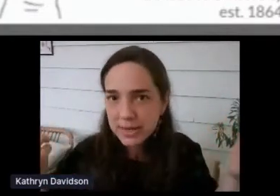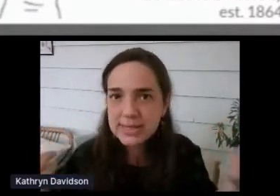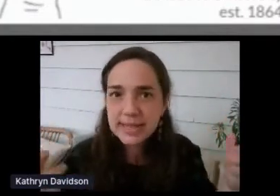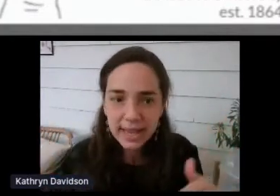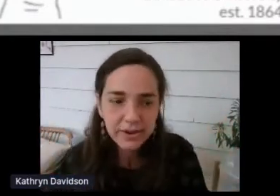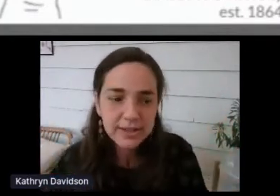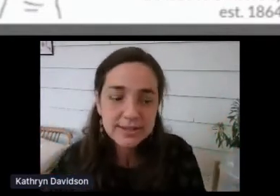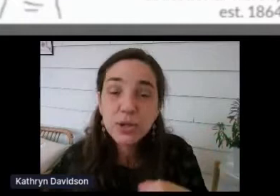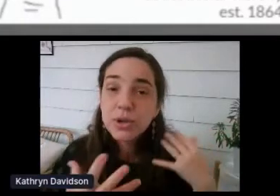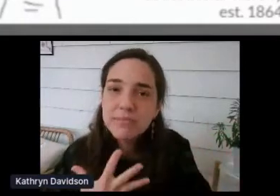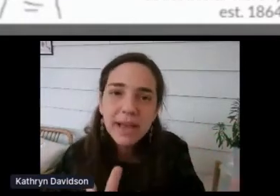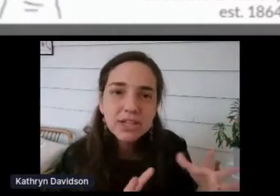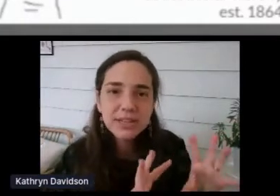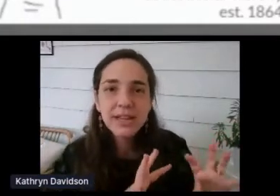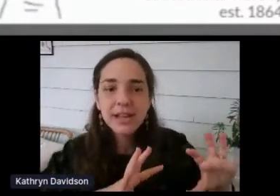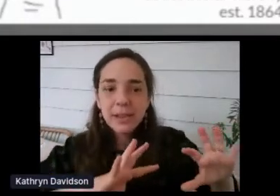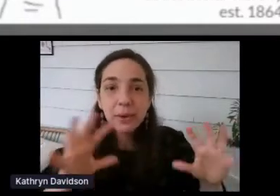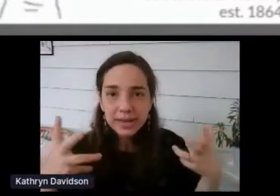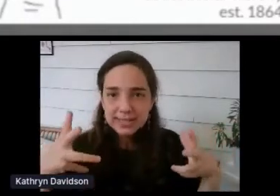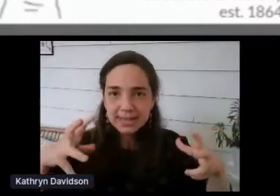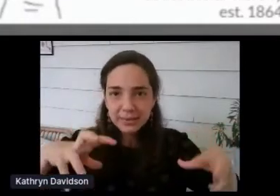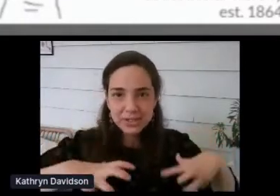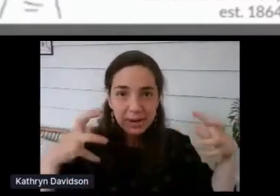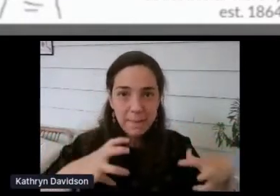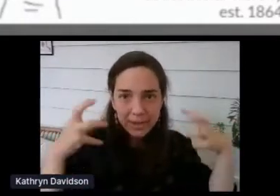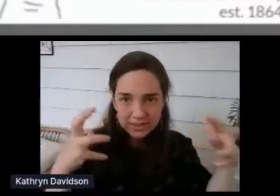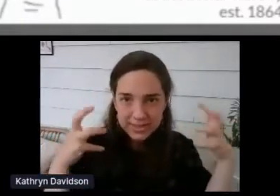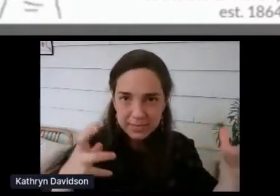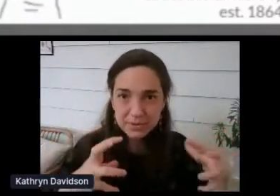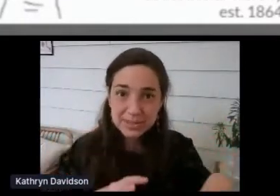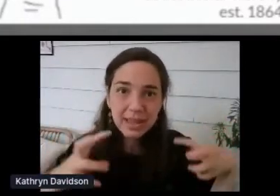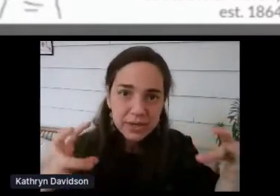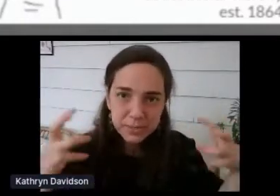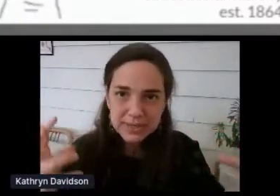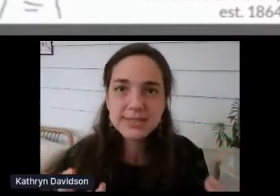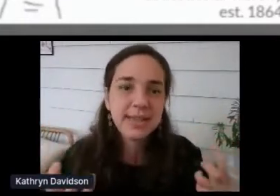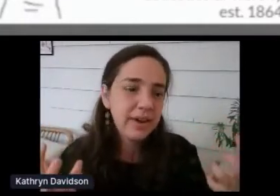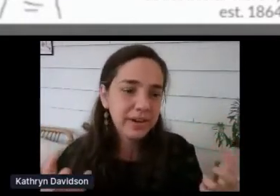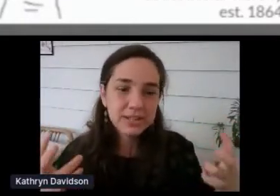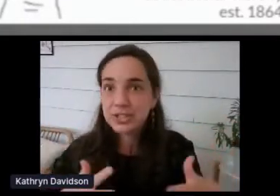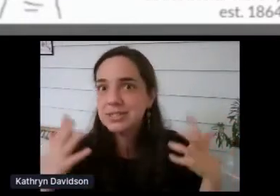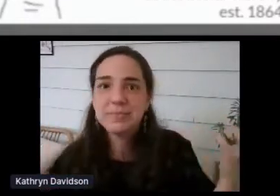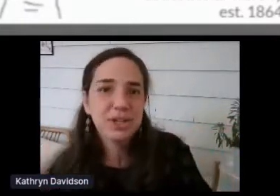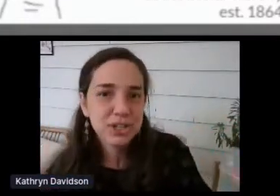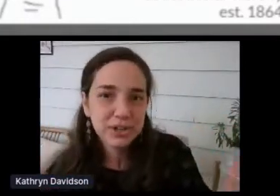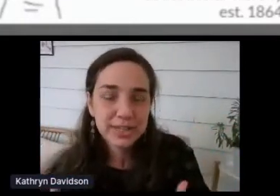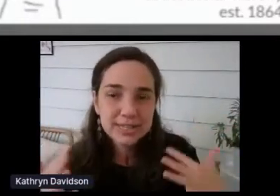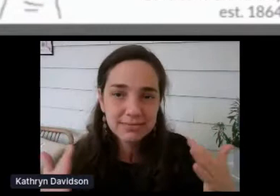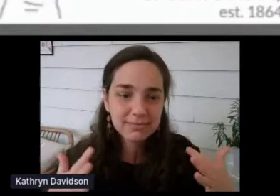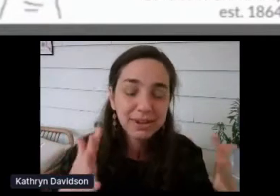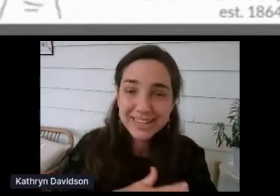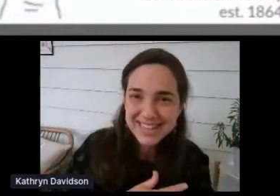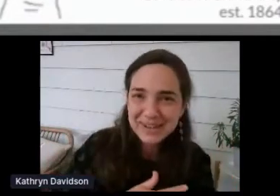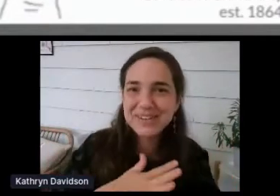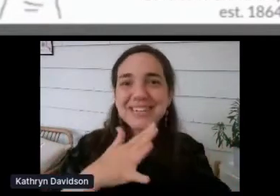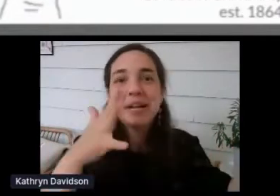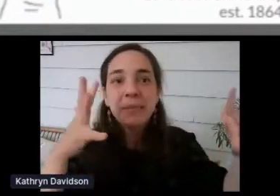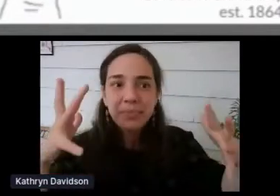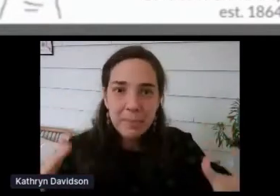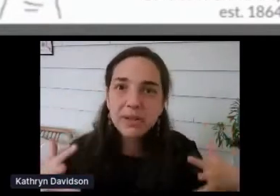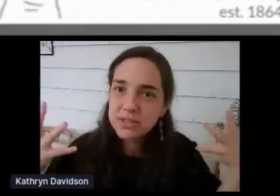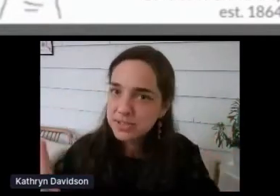language processing areas. So you can imagine learning a sign language kind of builds up those language processing areas just as much as learning a sign